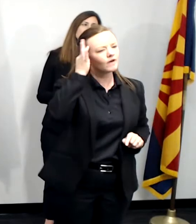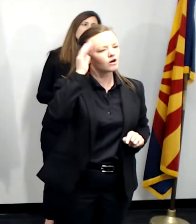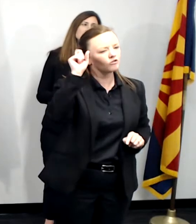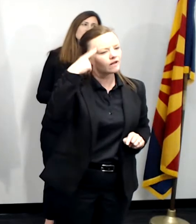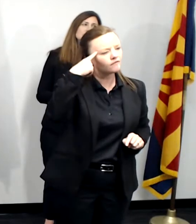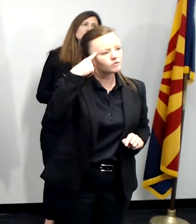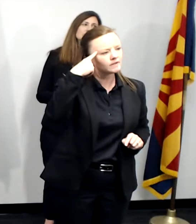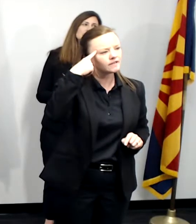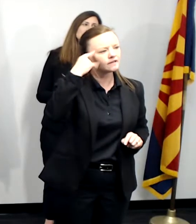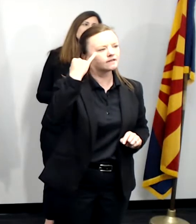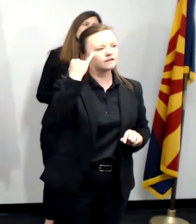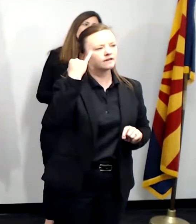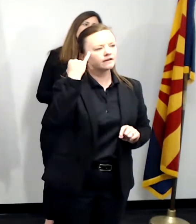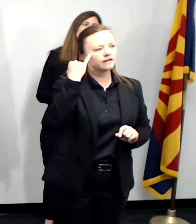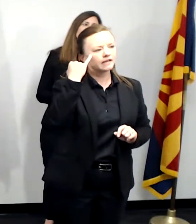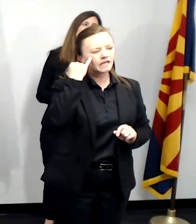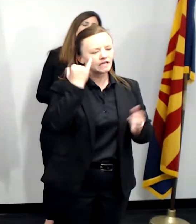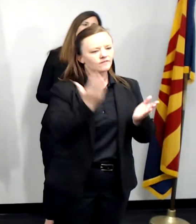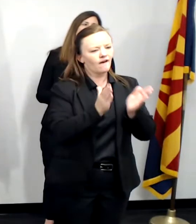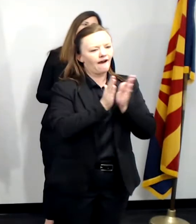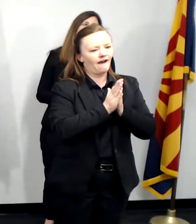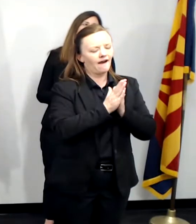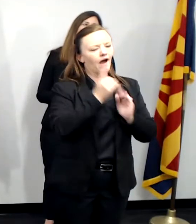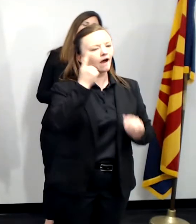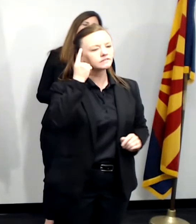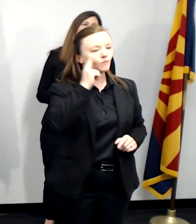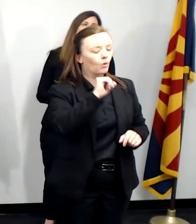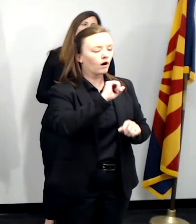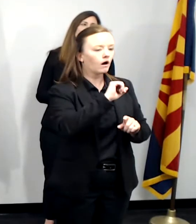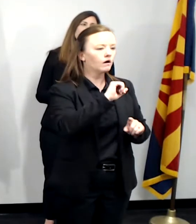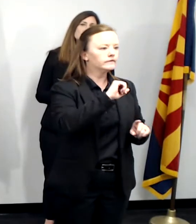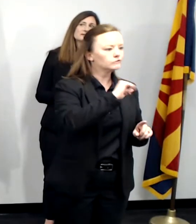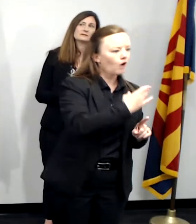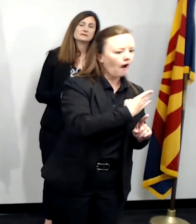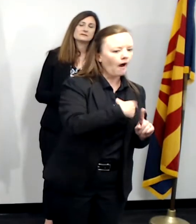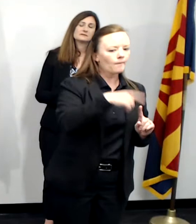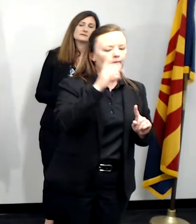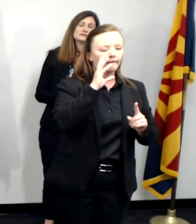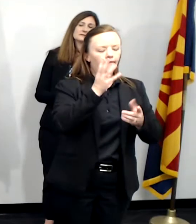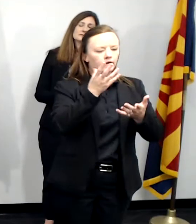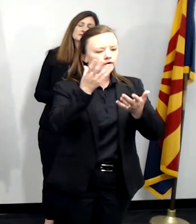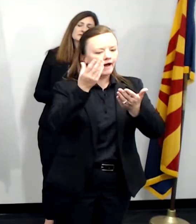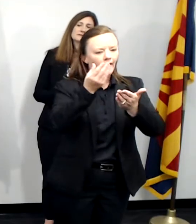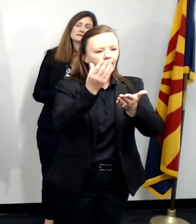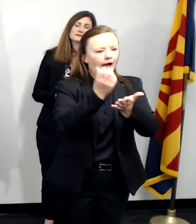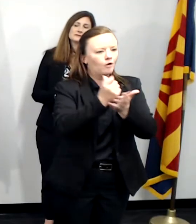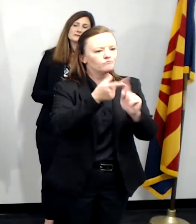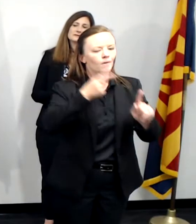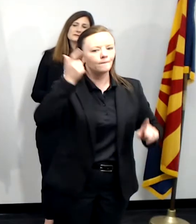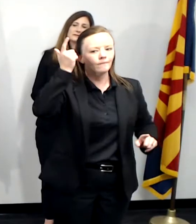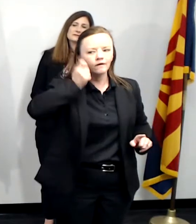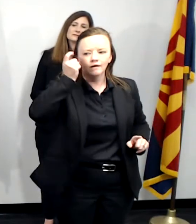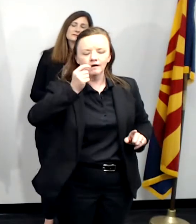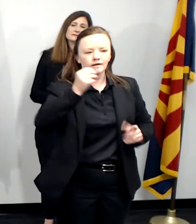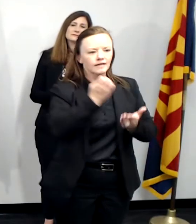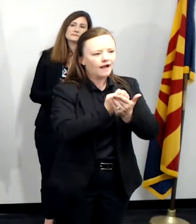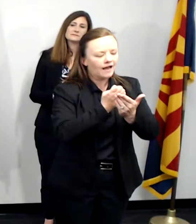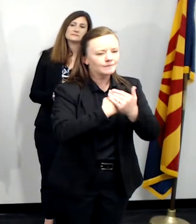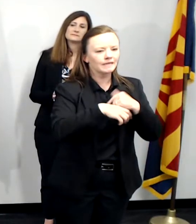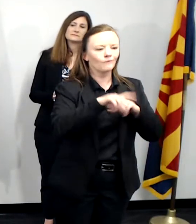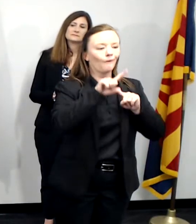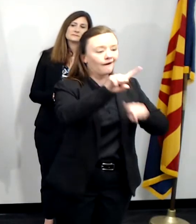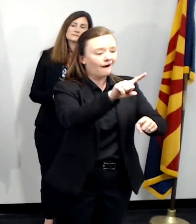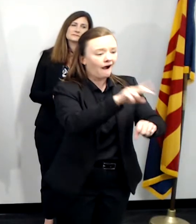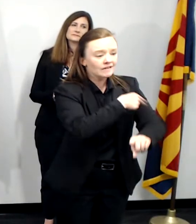they ask for help or economy or money or from the hospitals, they would be in a